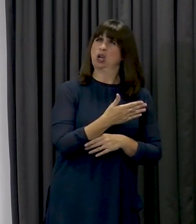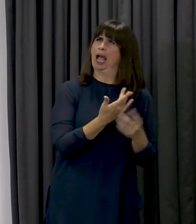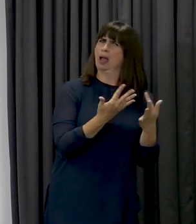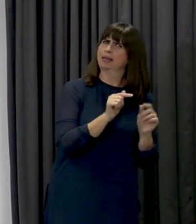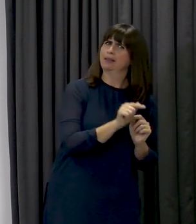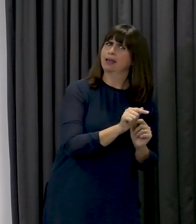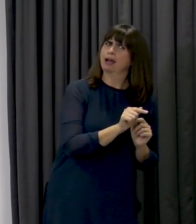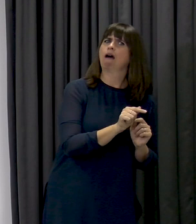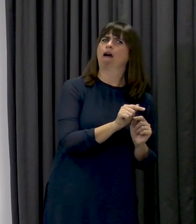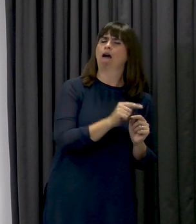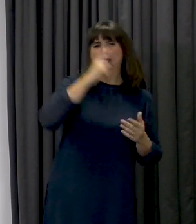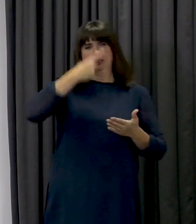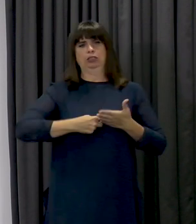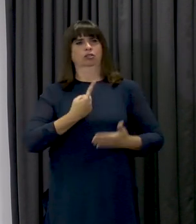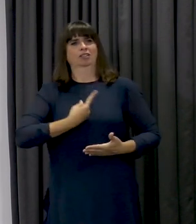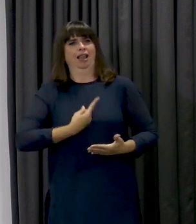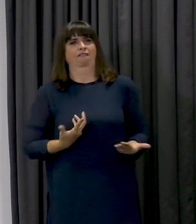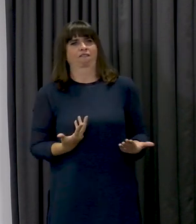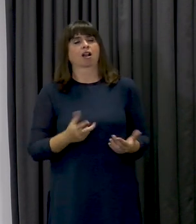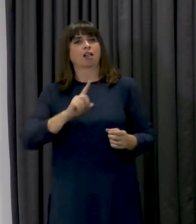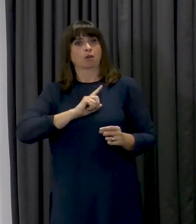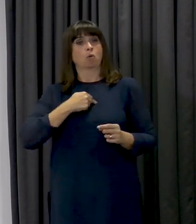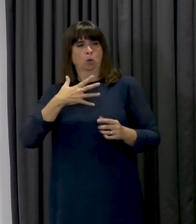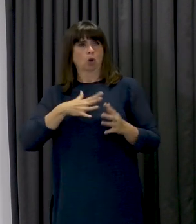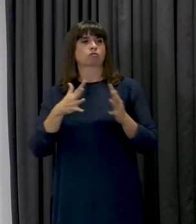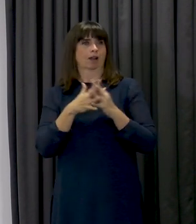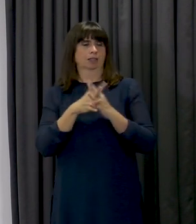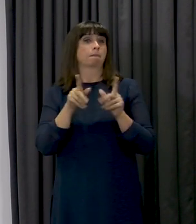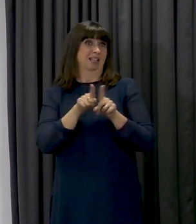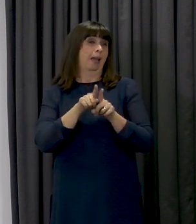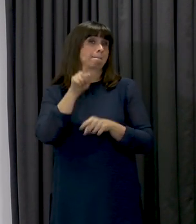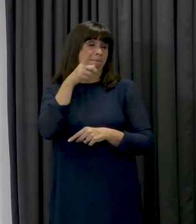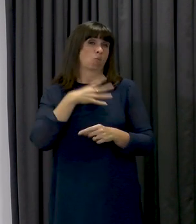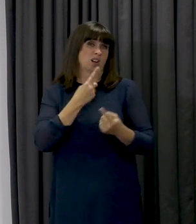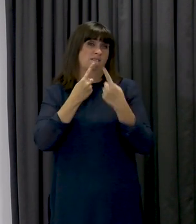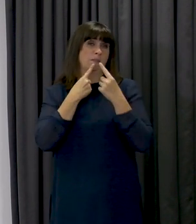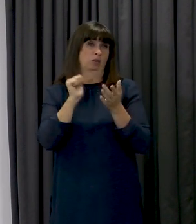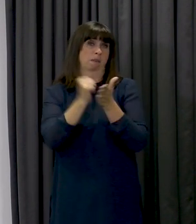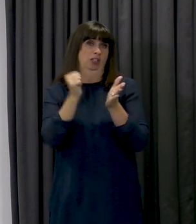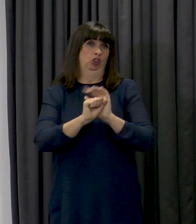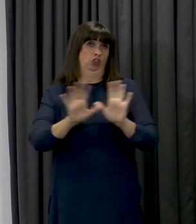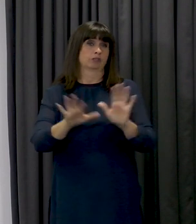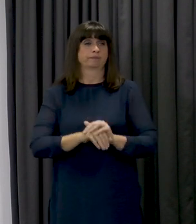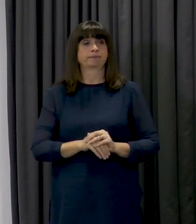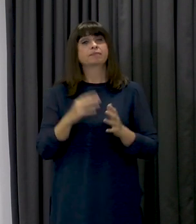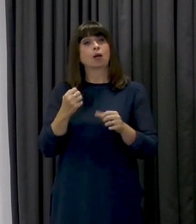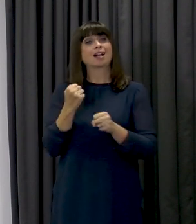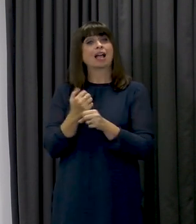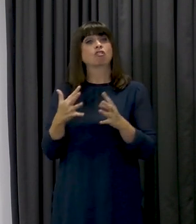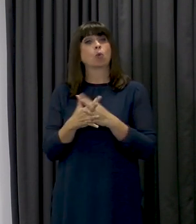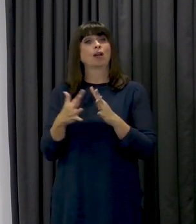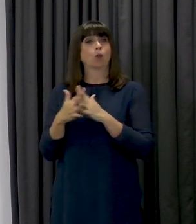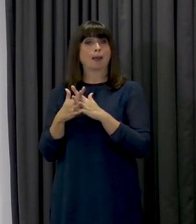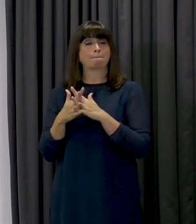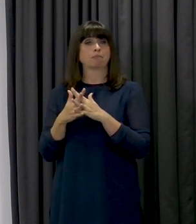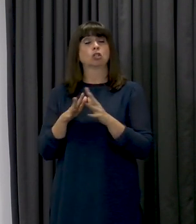on responding to the current position in Wrexham. Thank you very much, Rob. I'm going to go to Gareth. Gareth Wynne-Williams of the